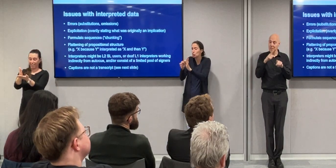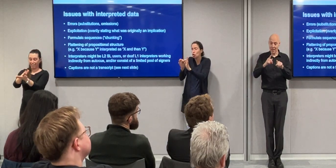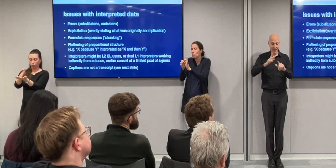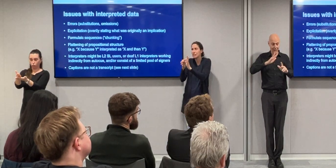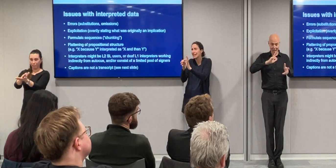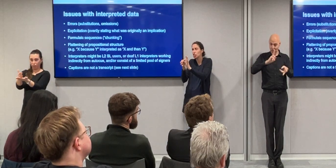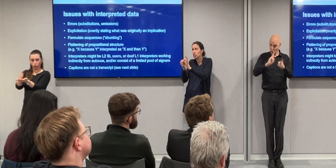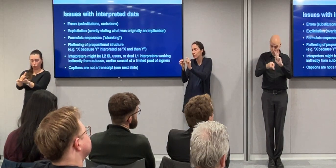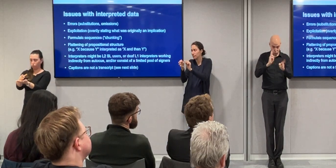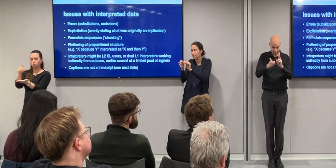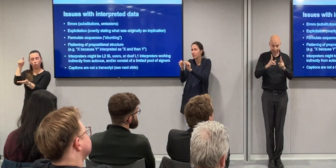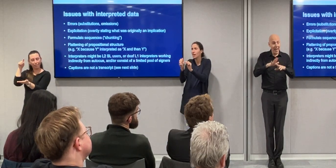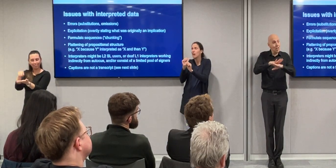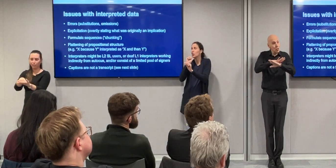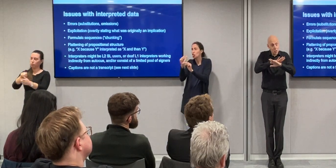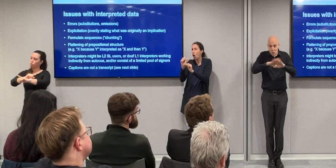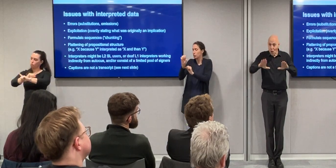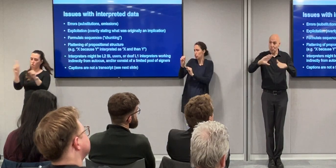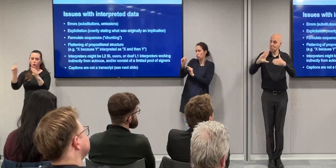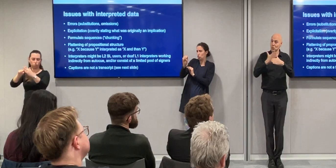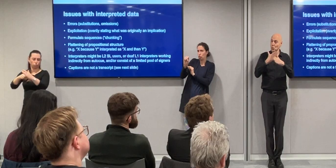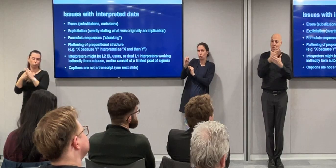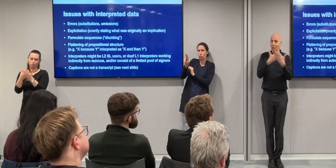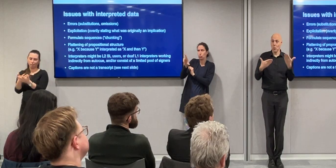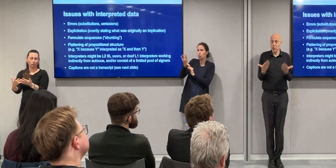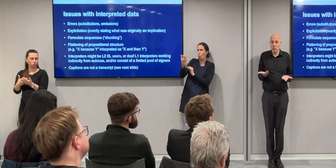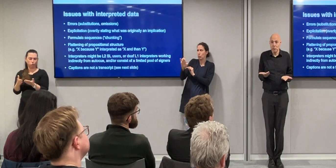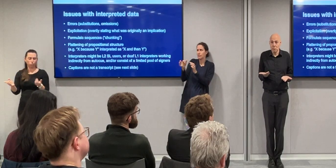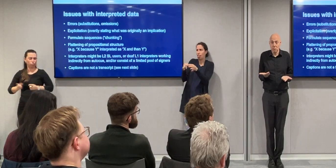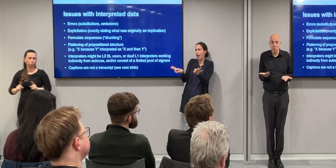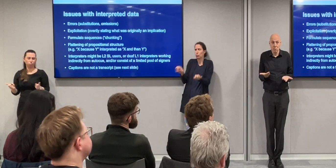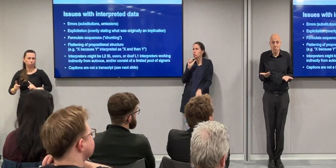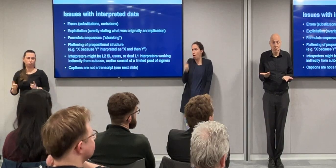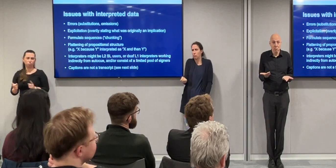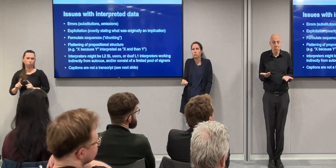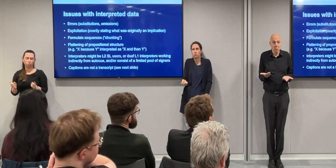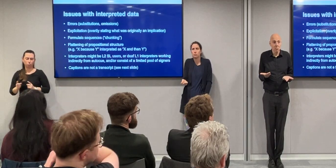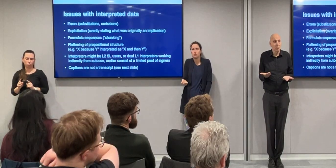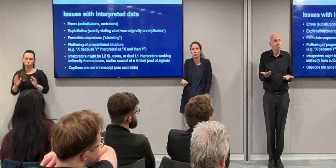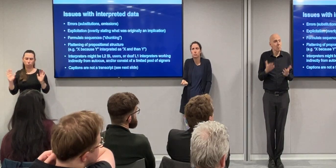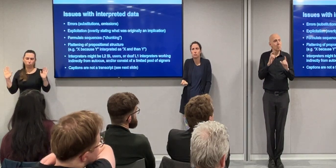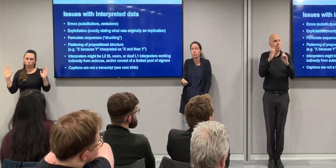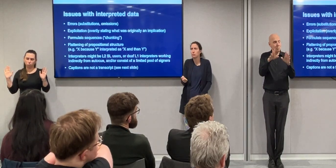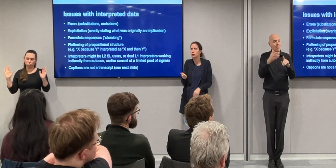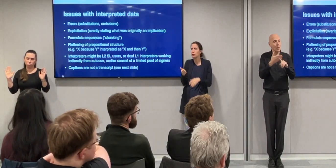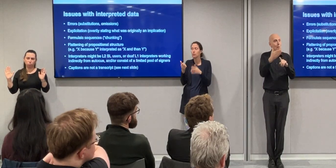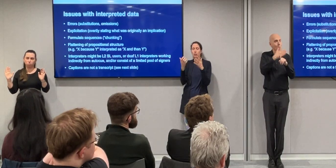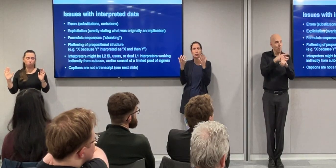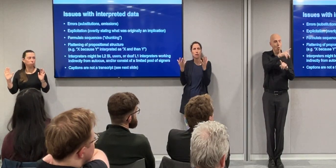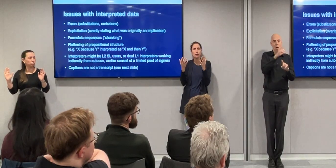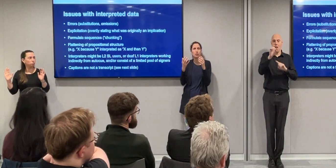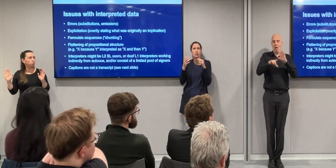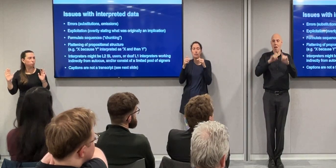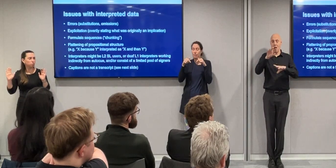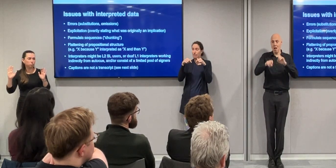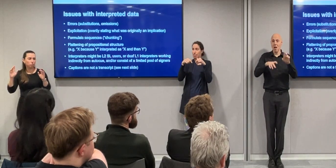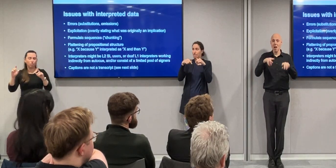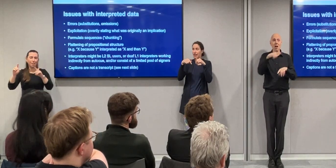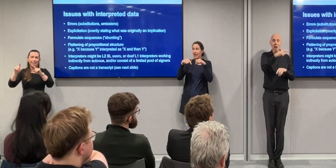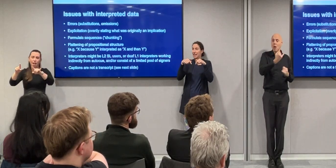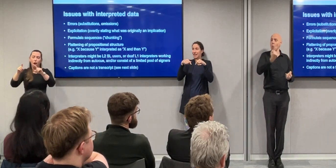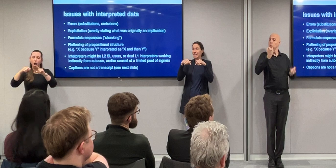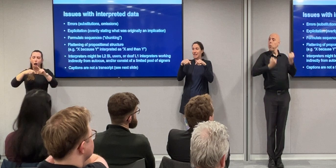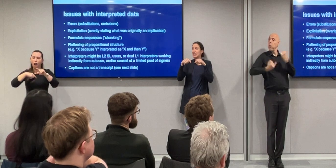interpretations are not the source language. So just to preface this before I go through these points, this is in